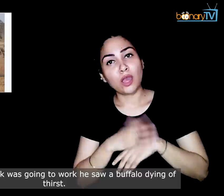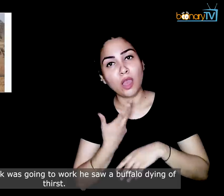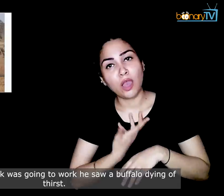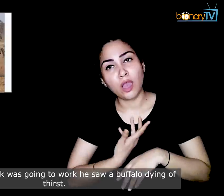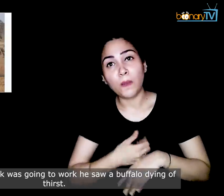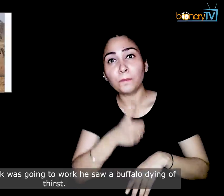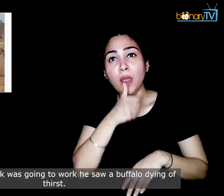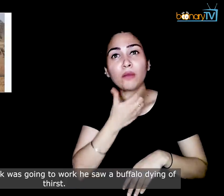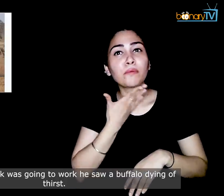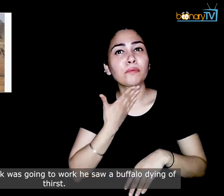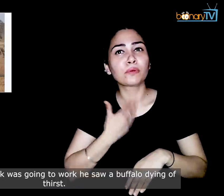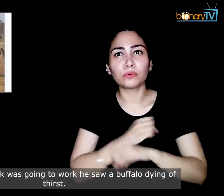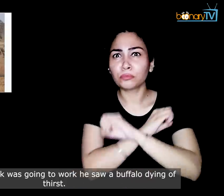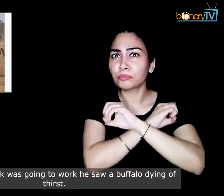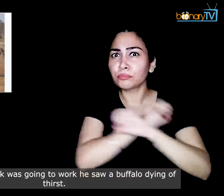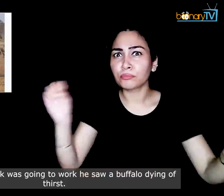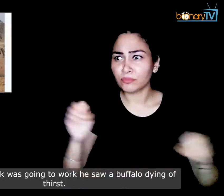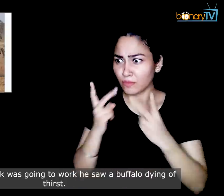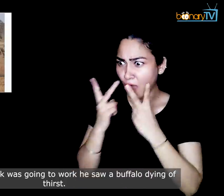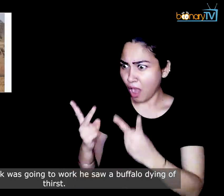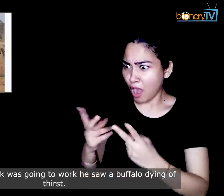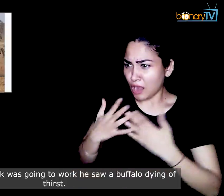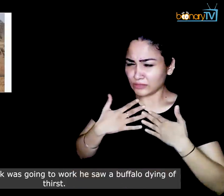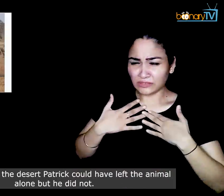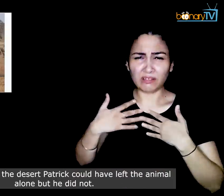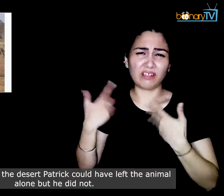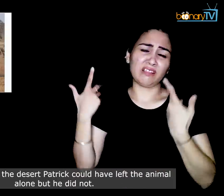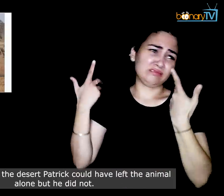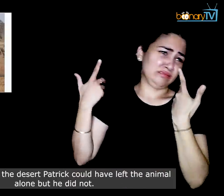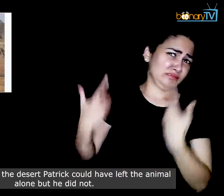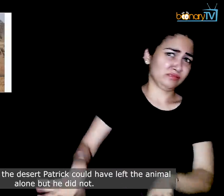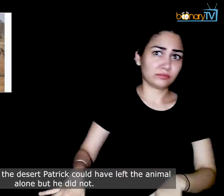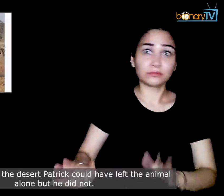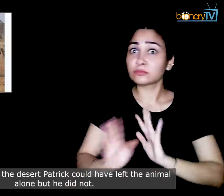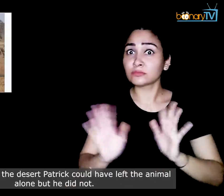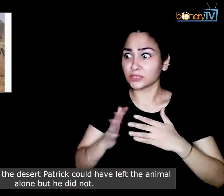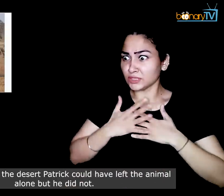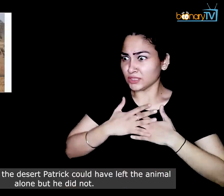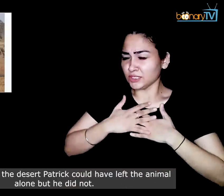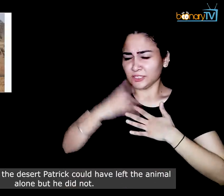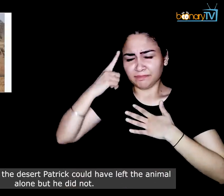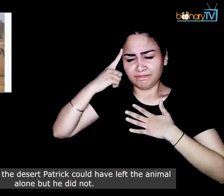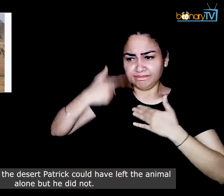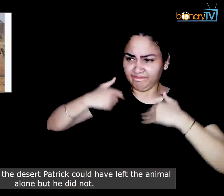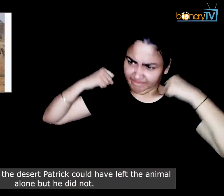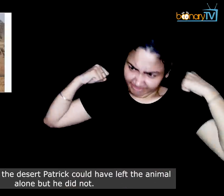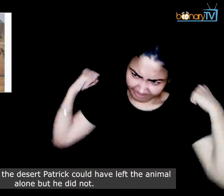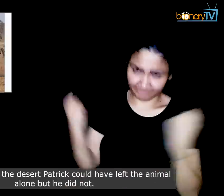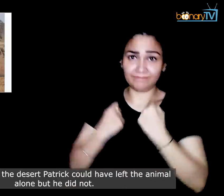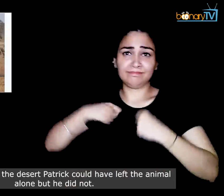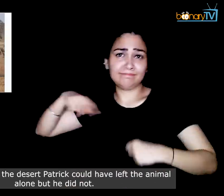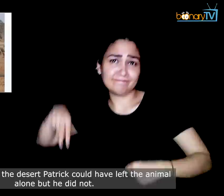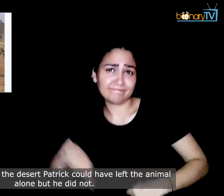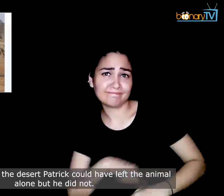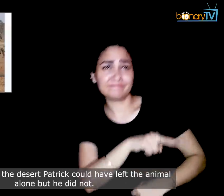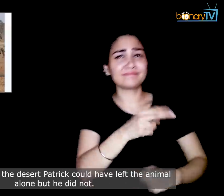dying of thirst. In the middle of the desert, Patrick could have left the animal alone,